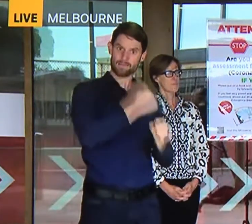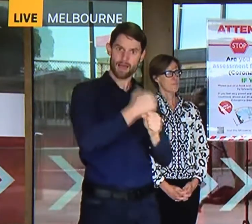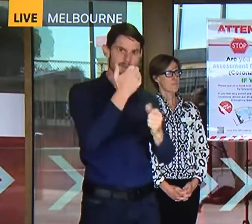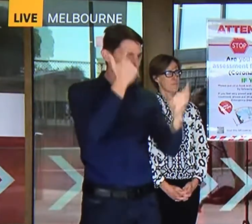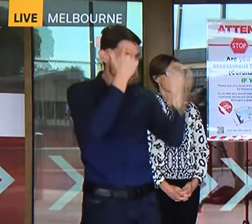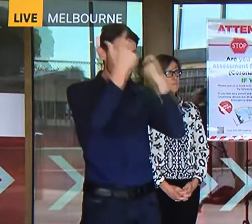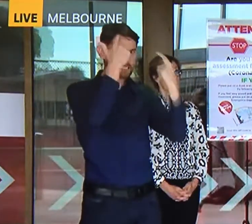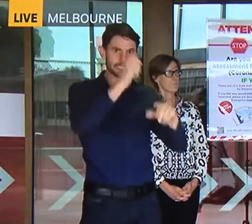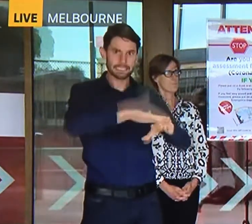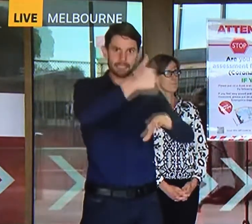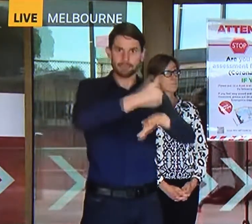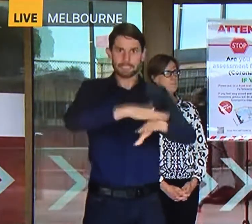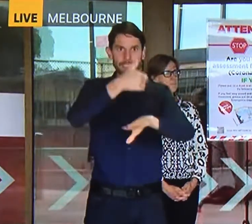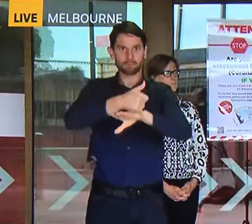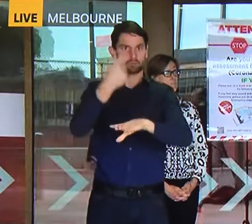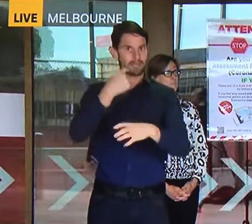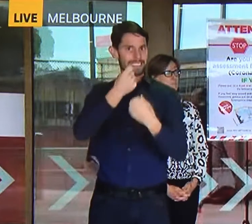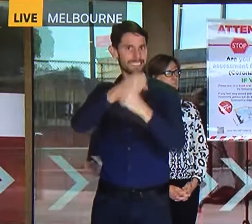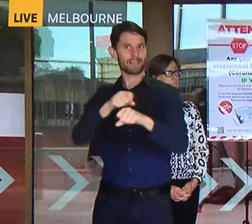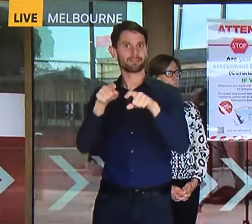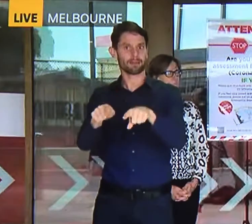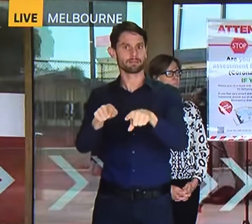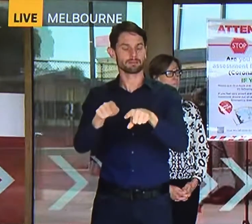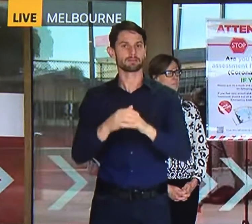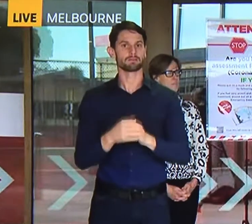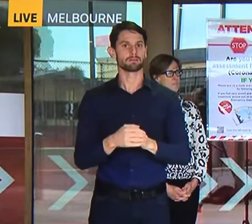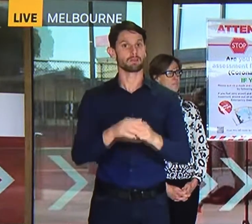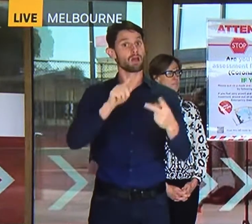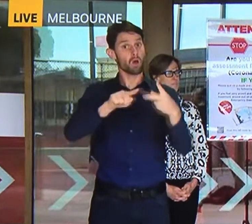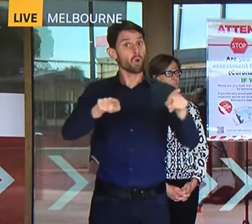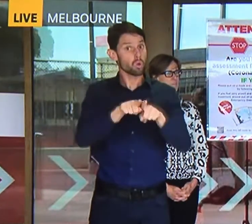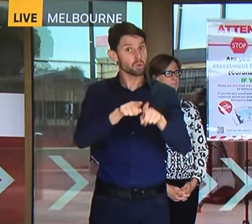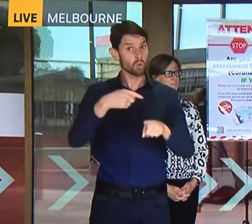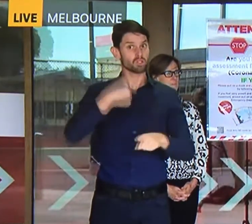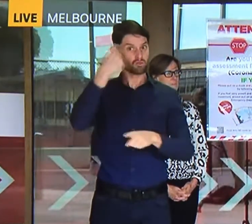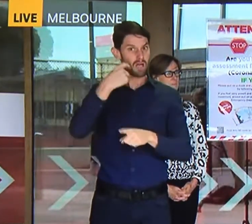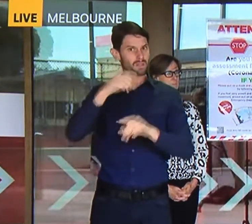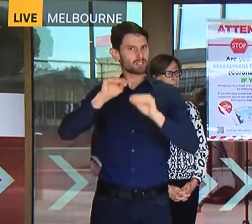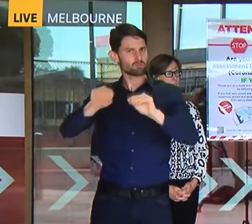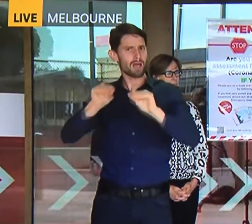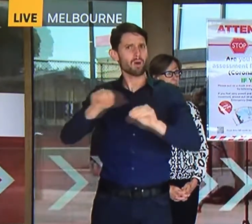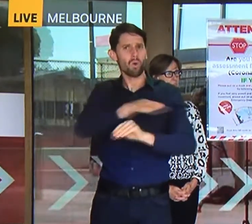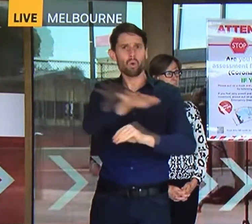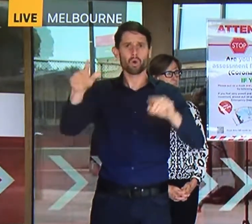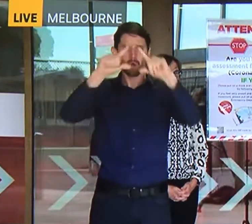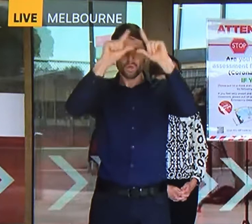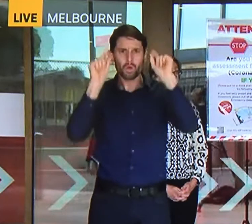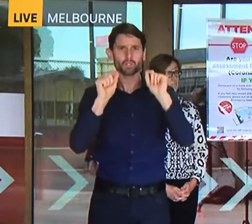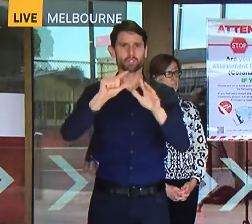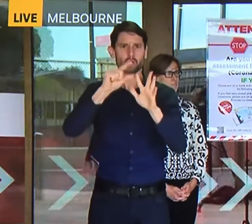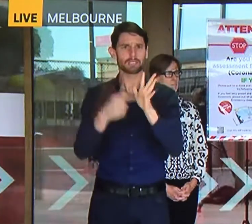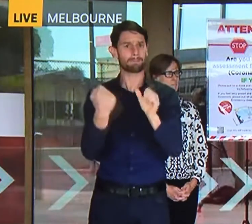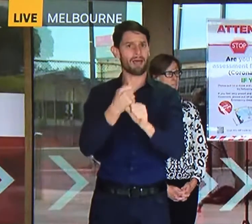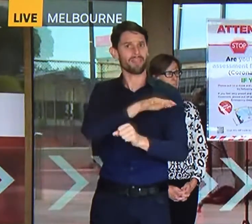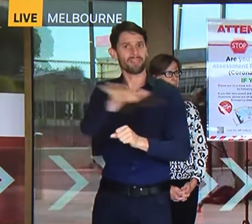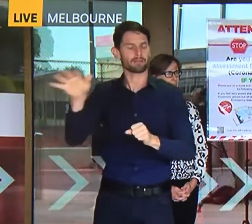the same time to increase the capacity of our hospitals and our primary care networks. In terms